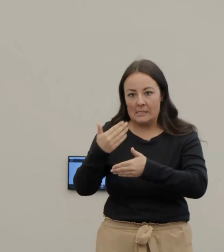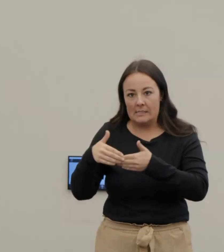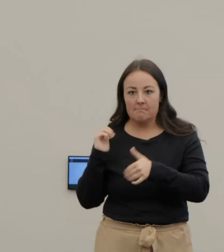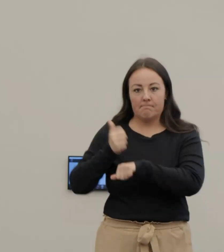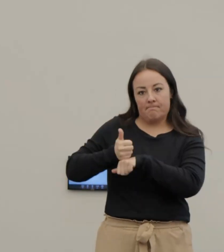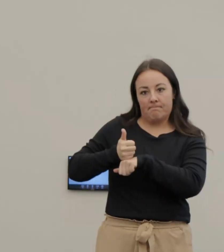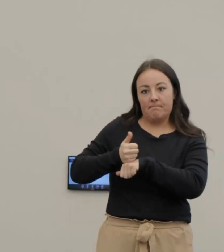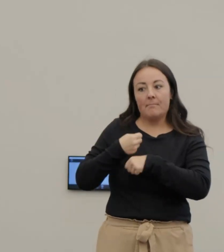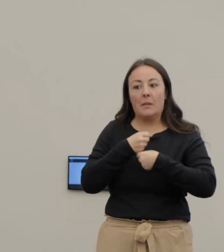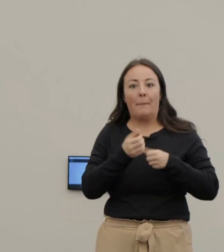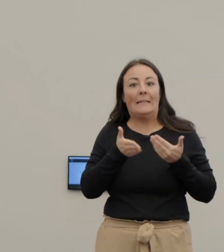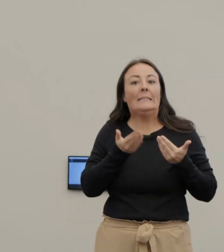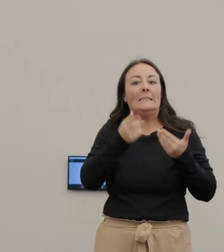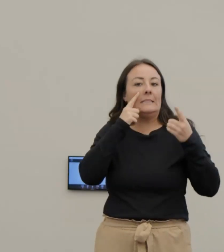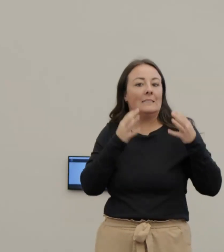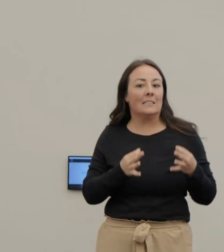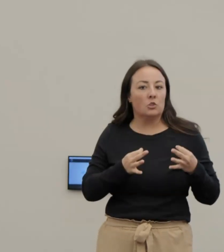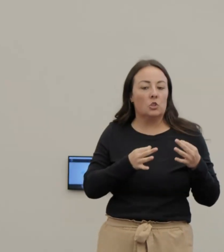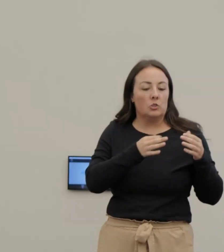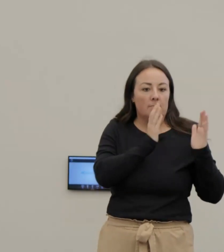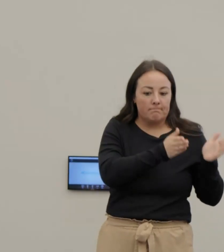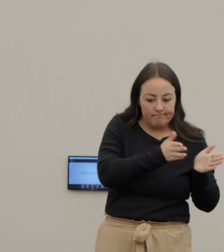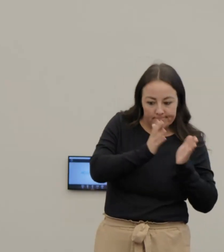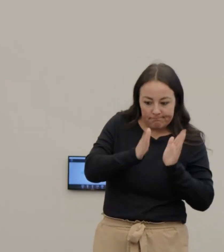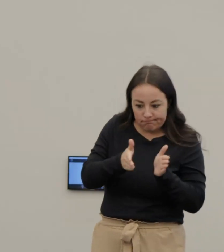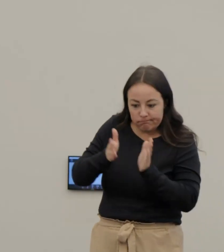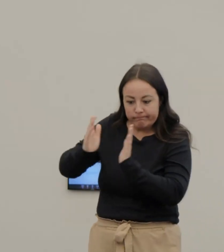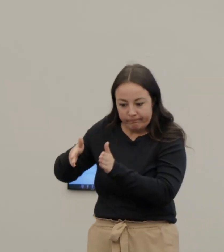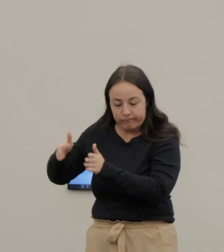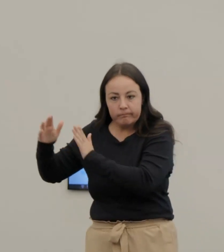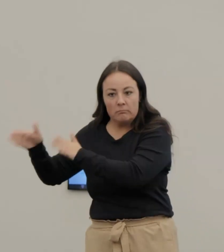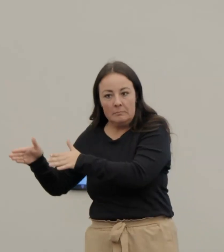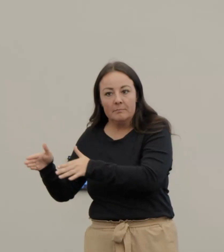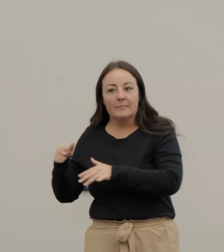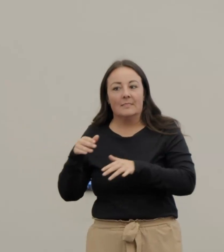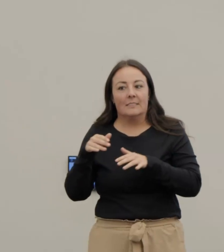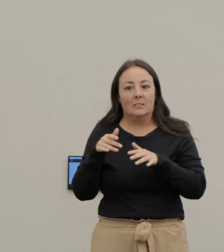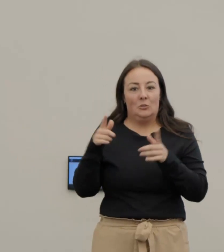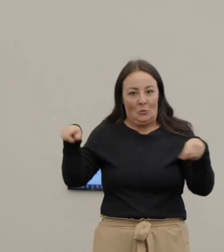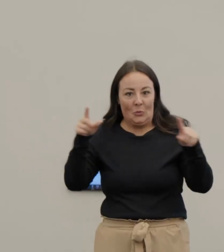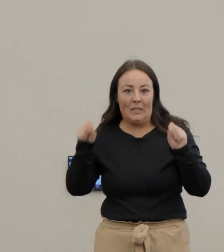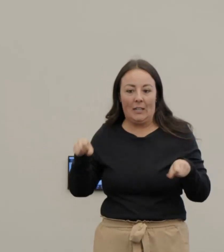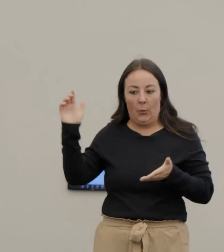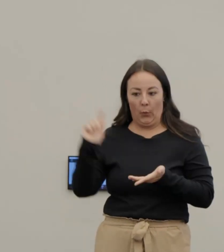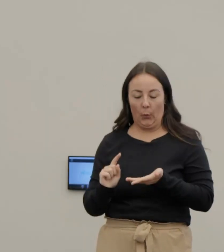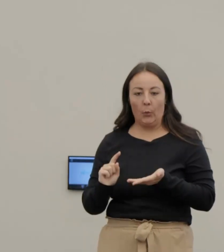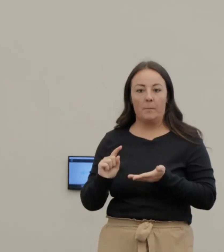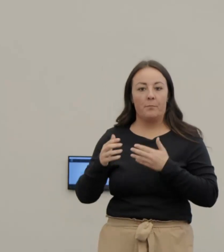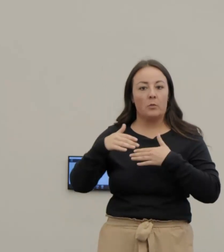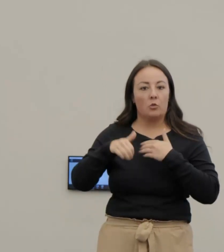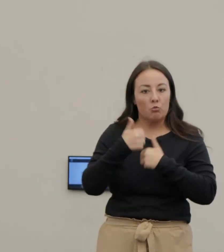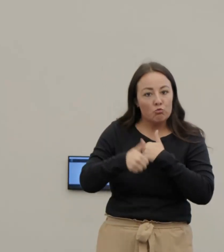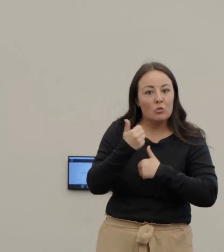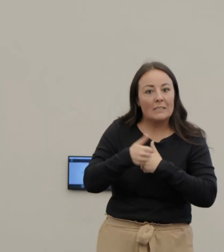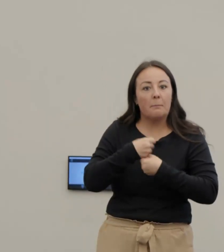Make the easy decisions at each one of these places in order to lower your risk and make sure you're putting out